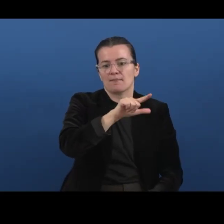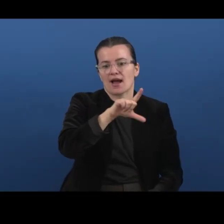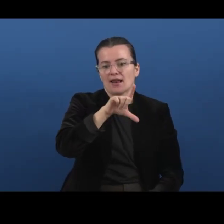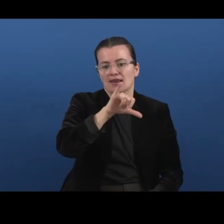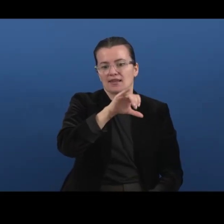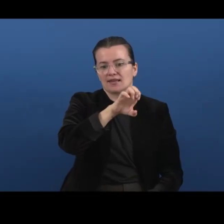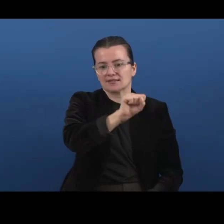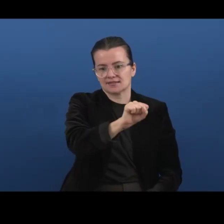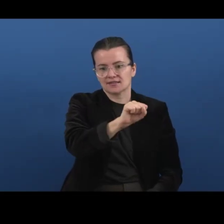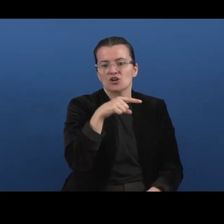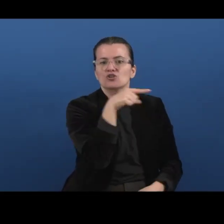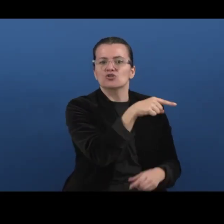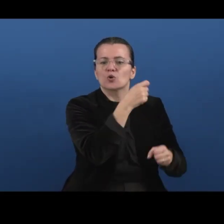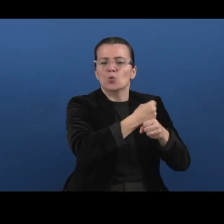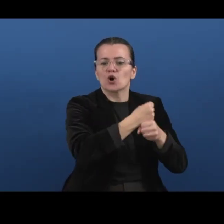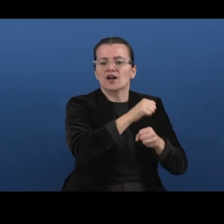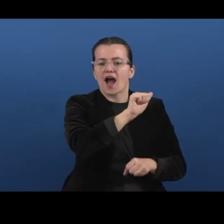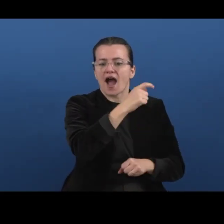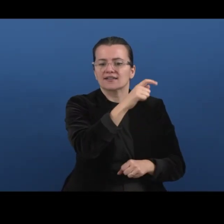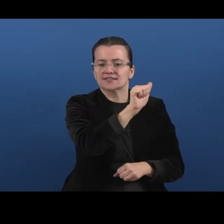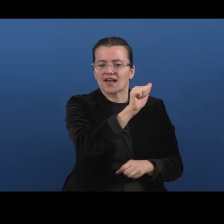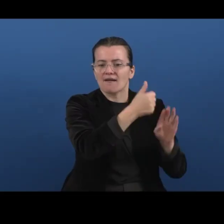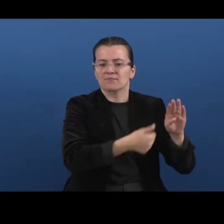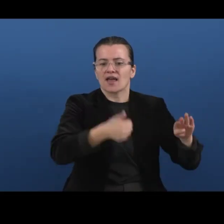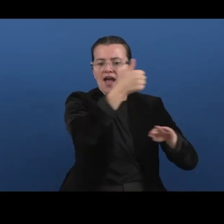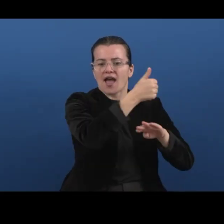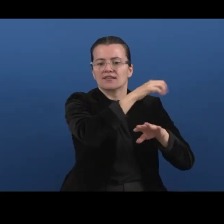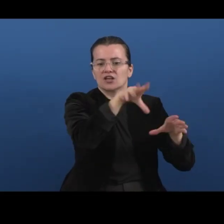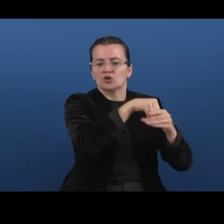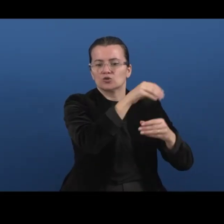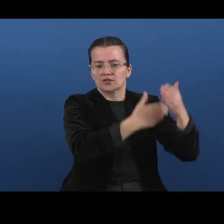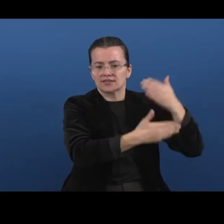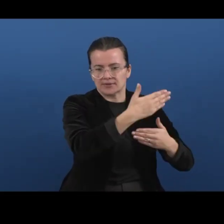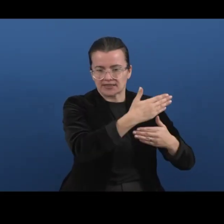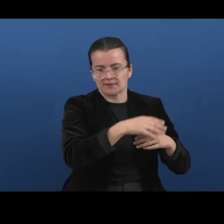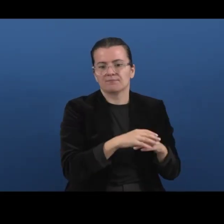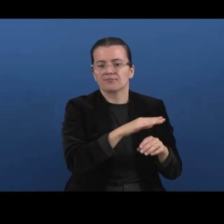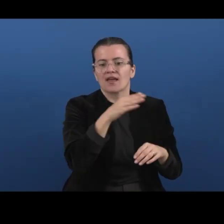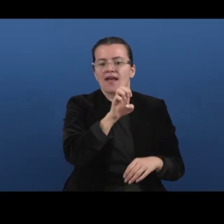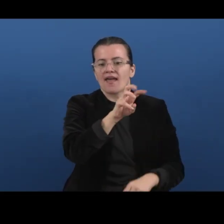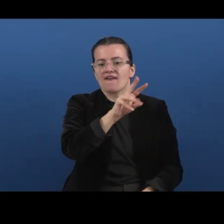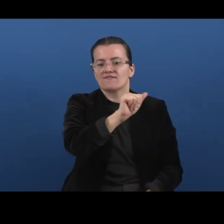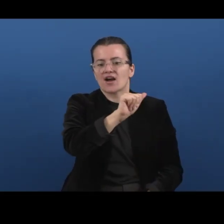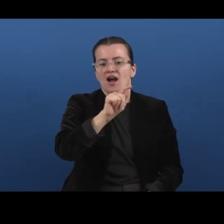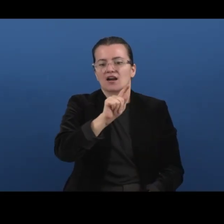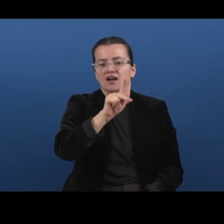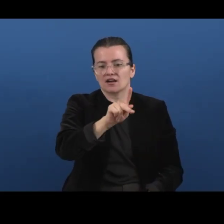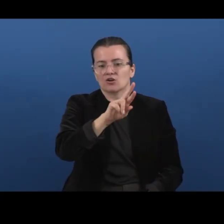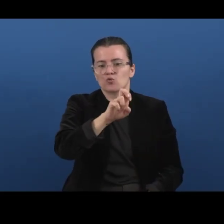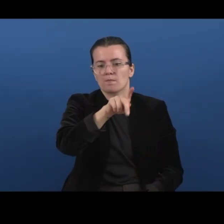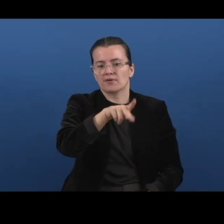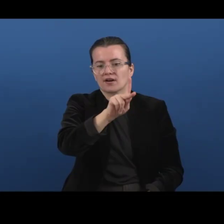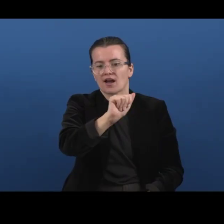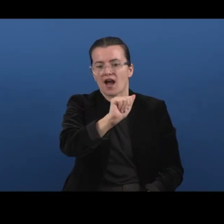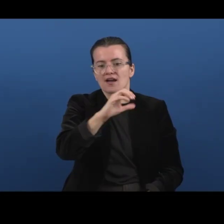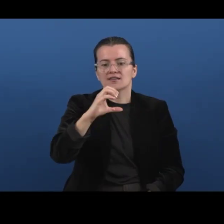at AXA. Eva Krupka, she's a CSR Manager in Poland for Capgemini. Laurent Dordain, HR